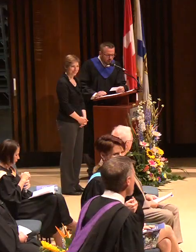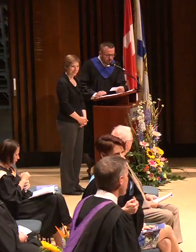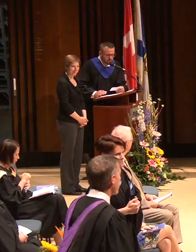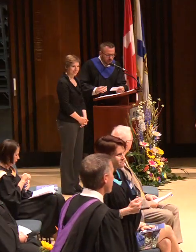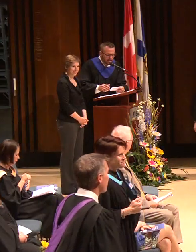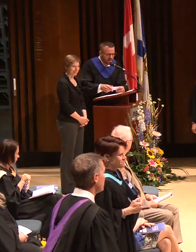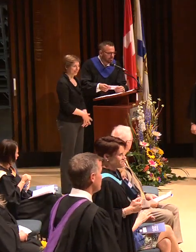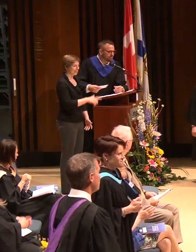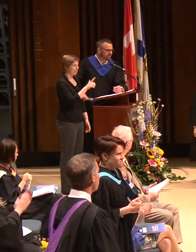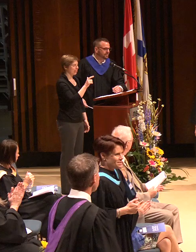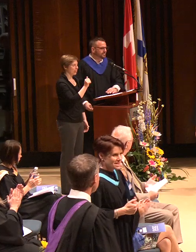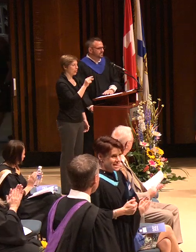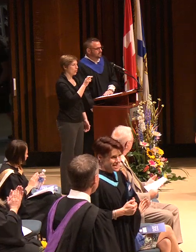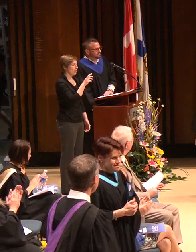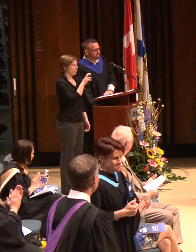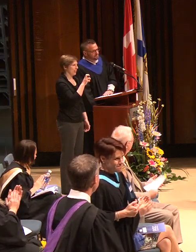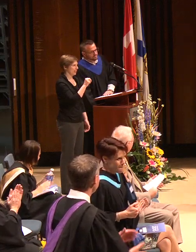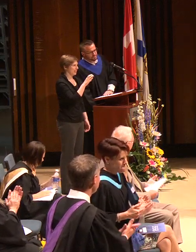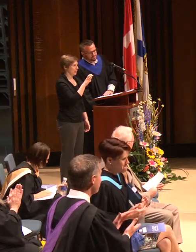Lauren Crawley.